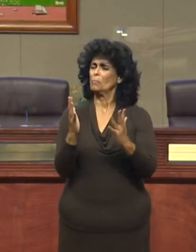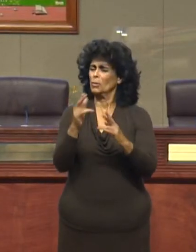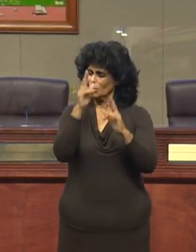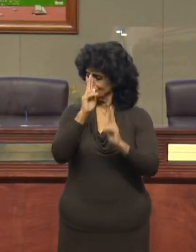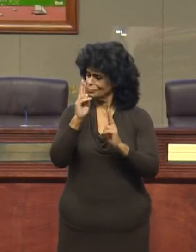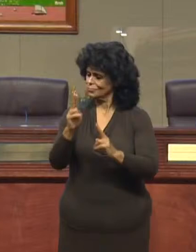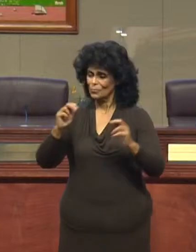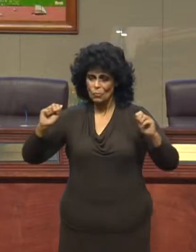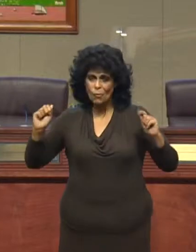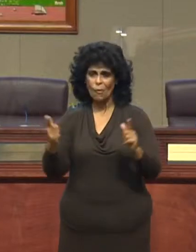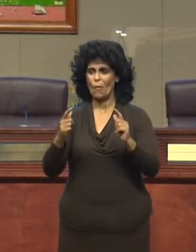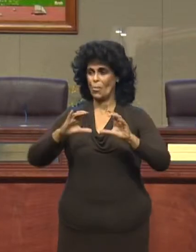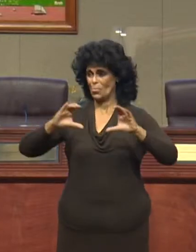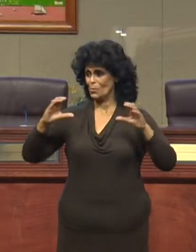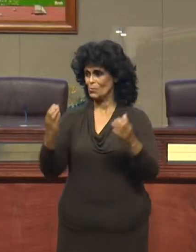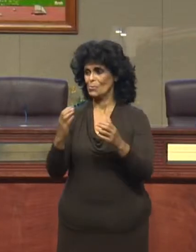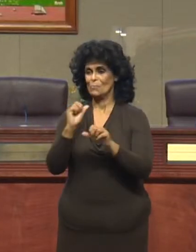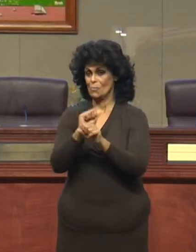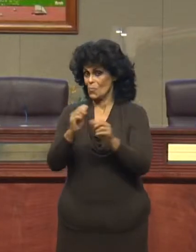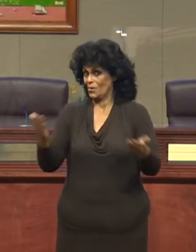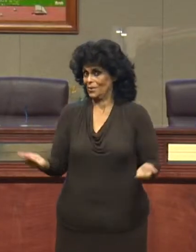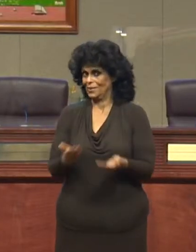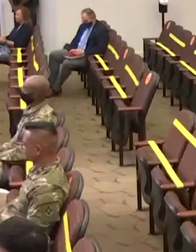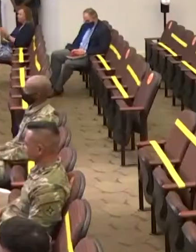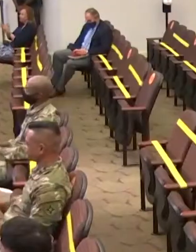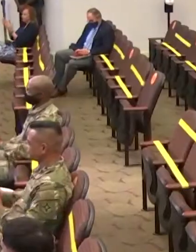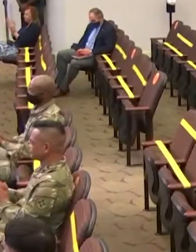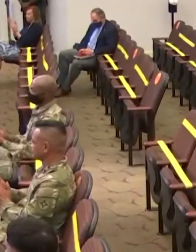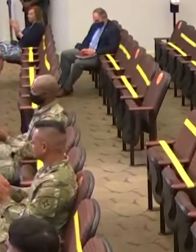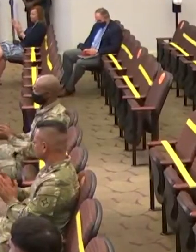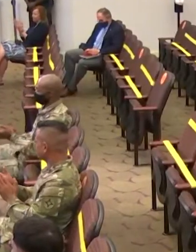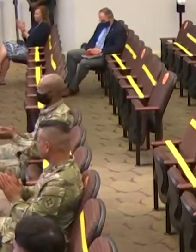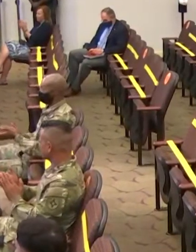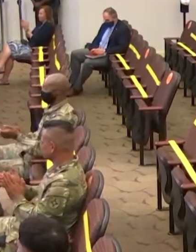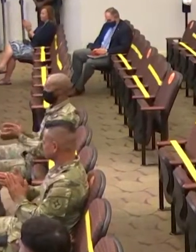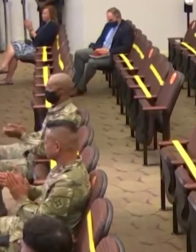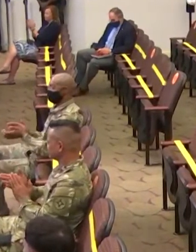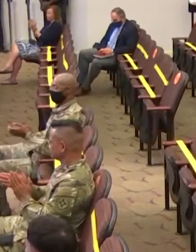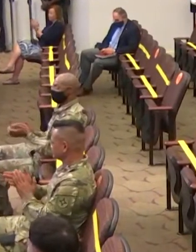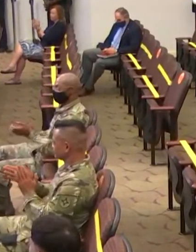group who worked here within Orange County.